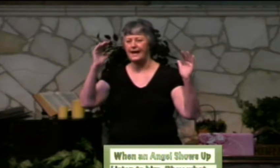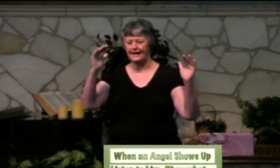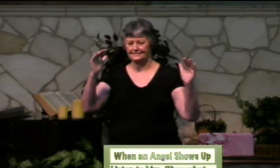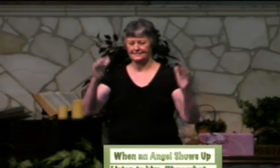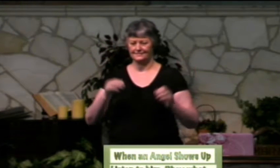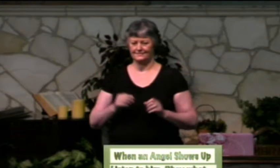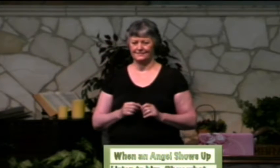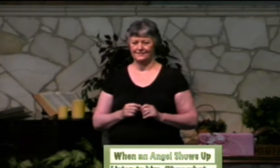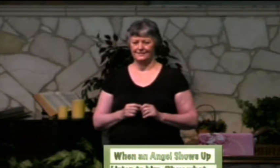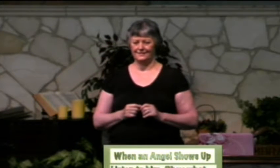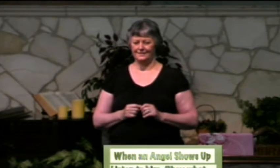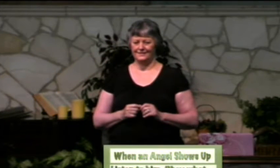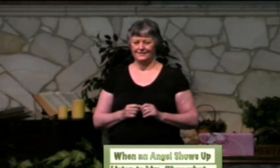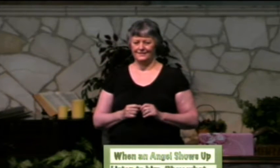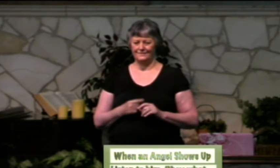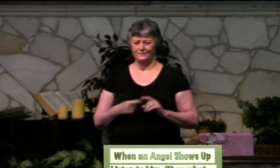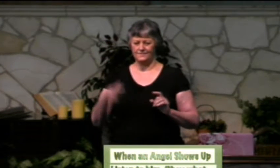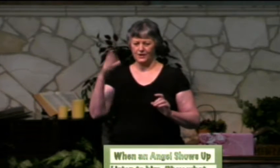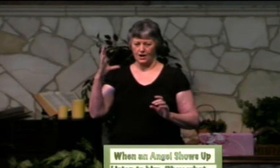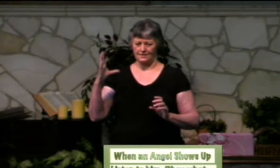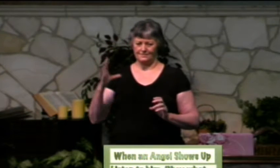expect from God